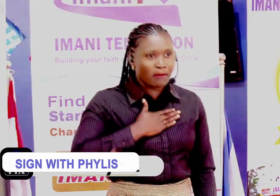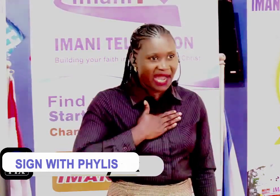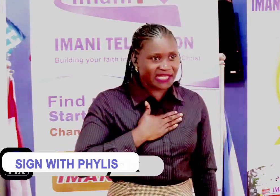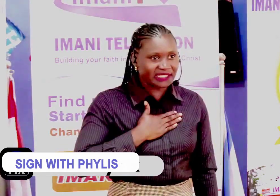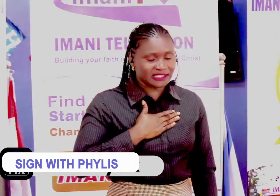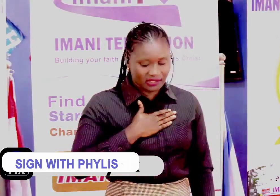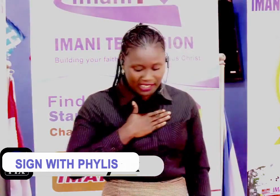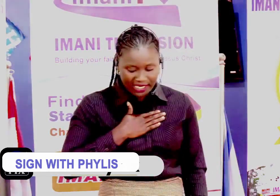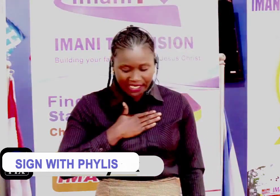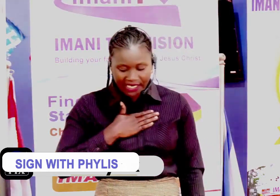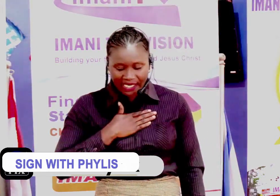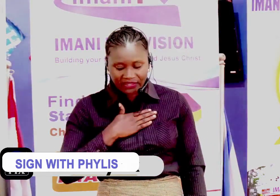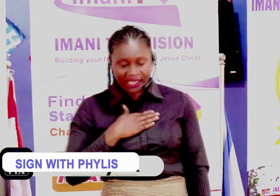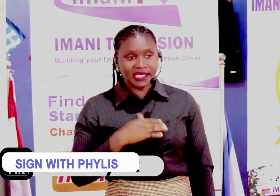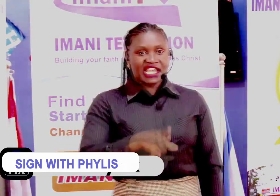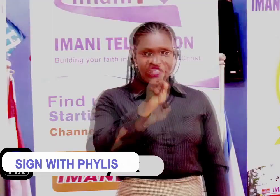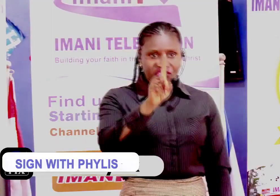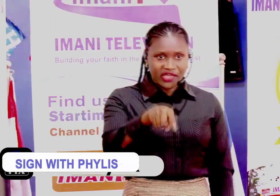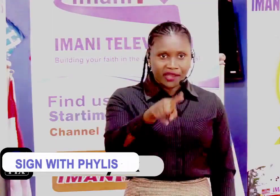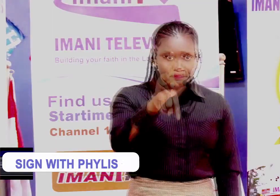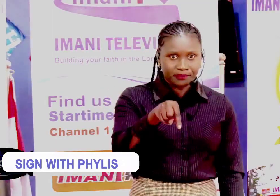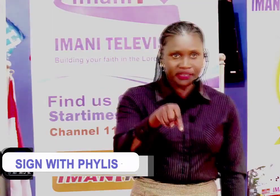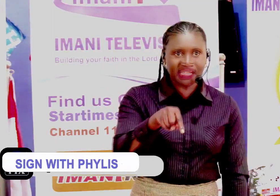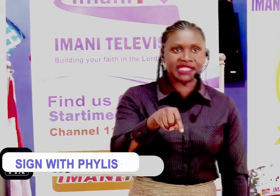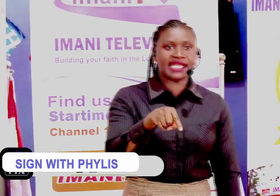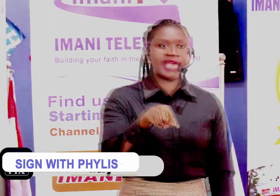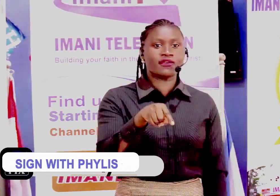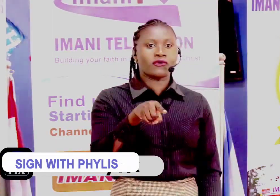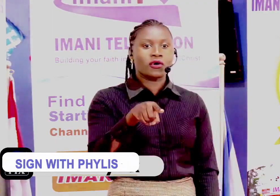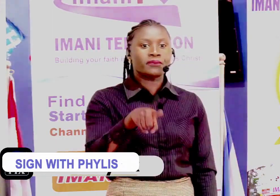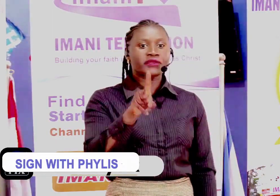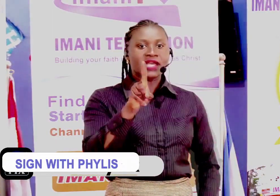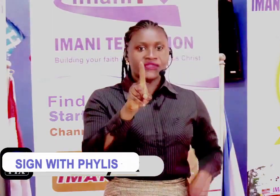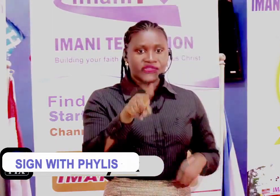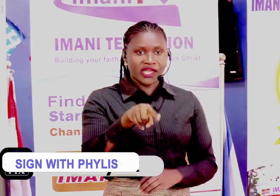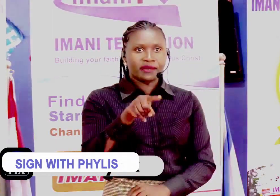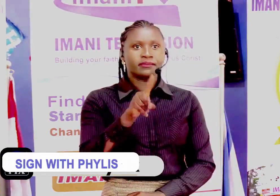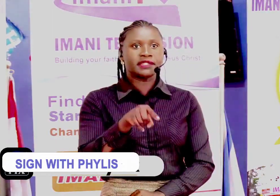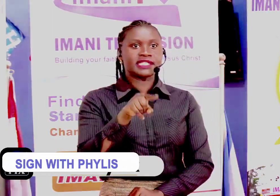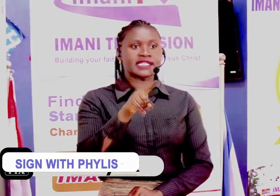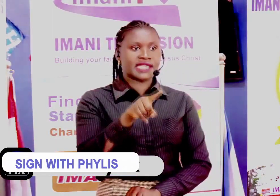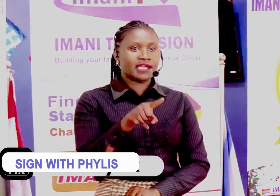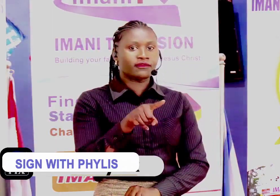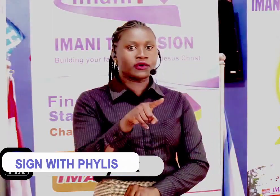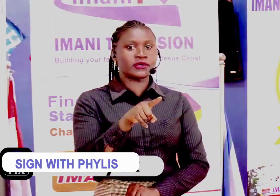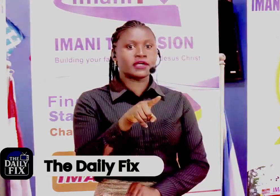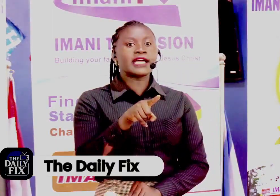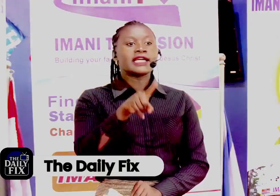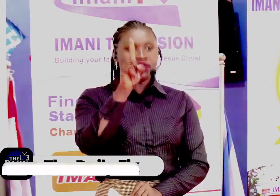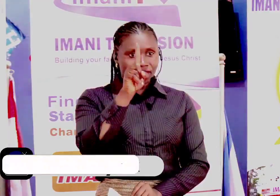Mine. Okay? And then them. This is a sign for them. This is a sign for